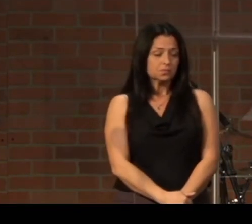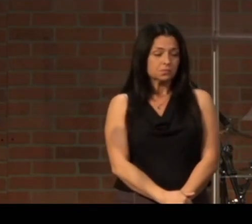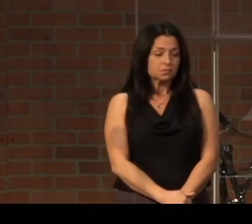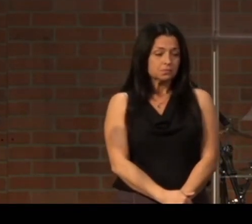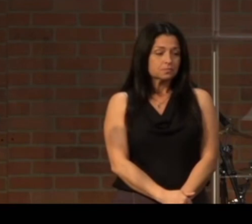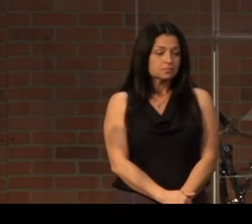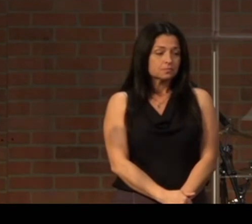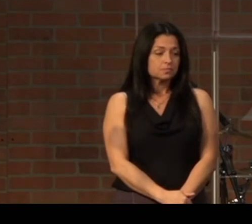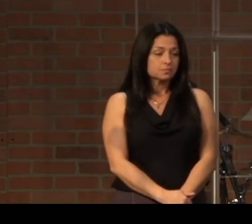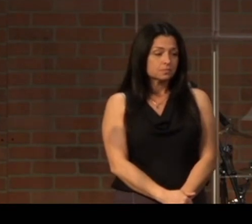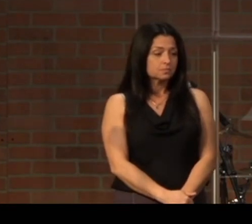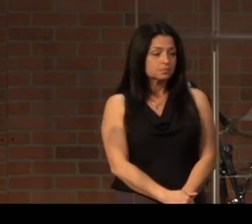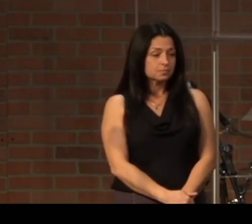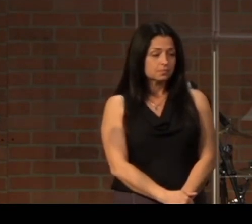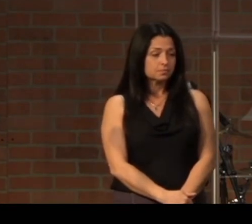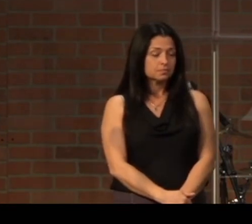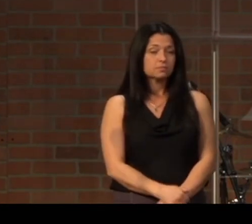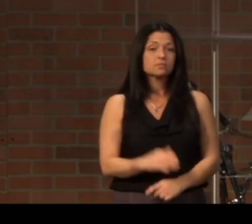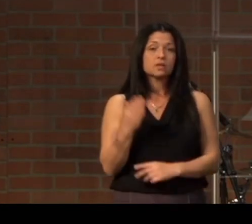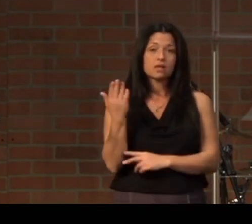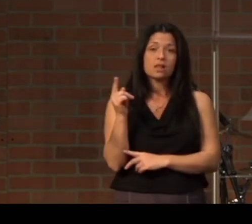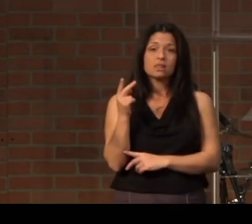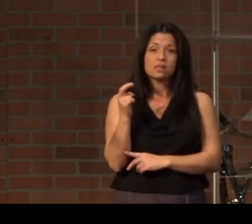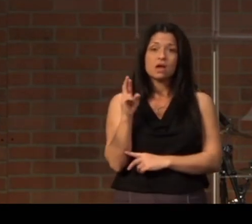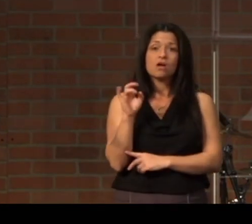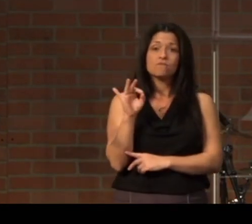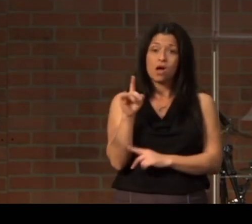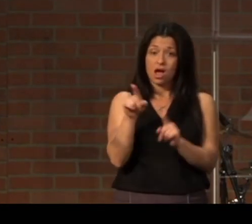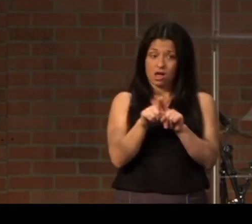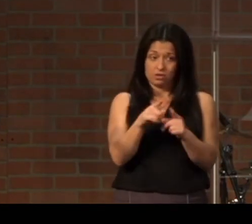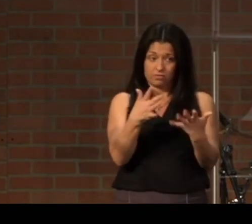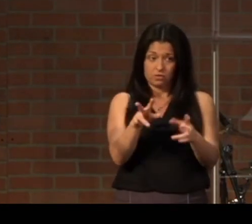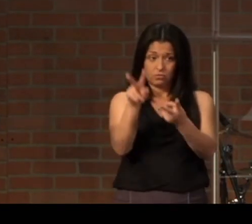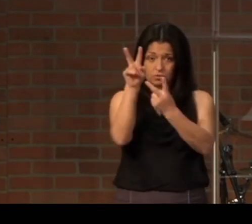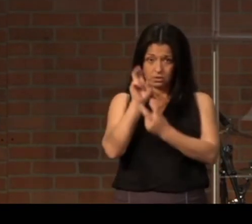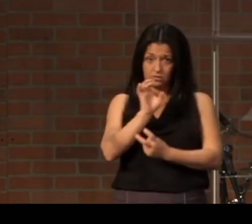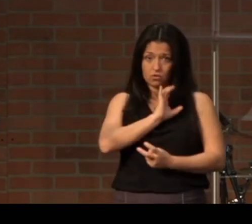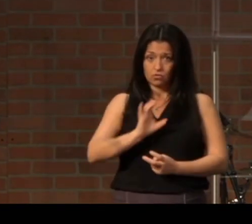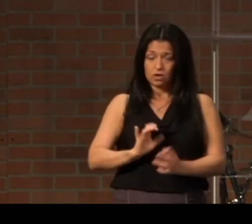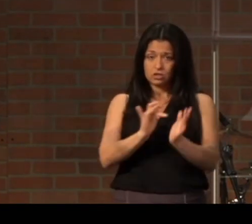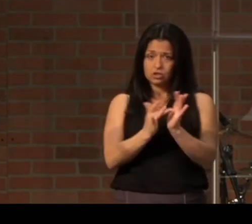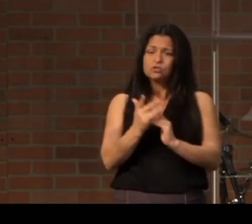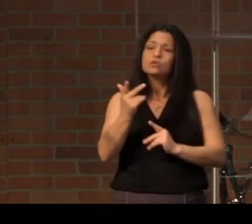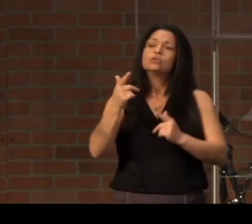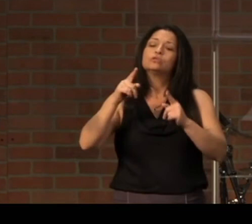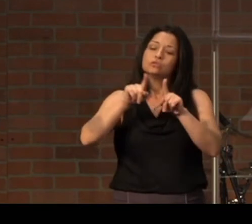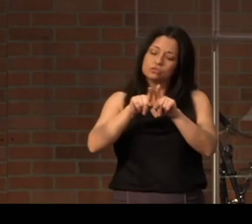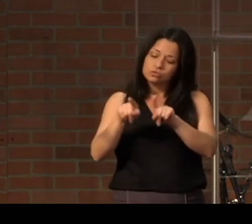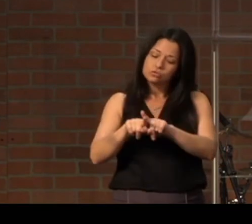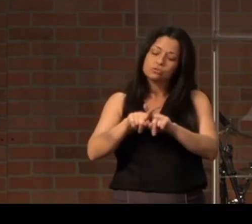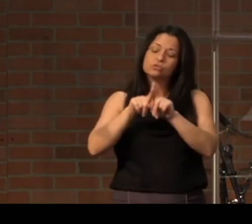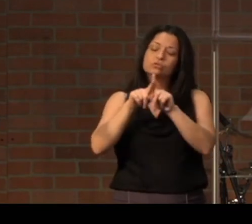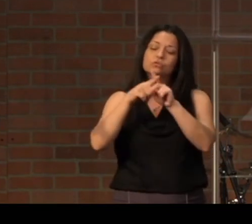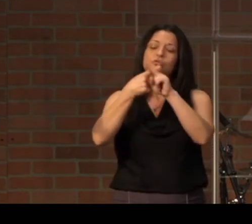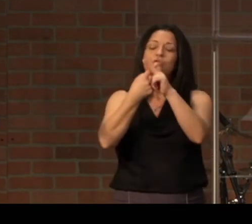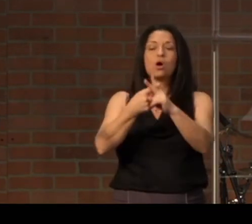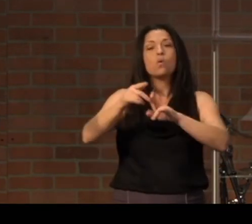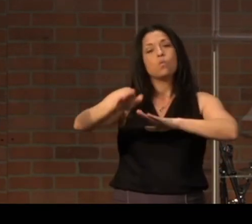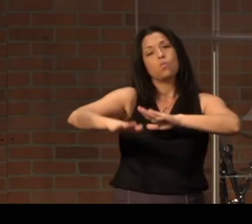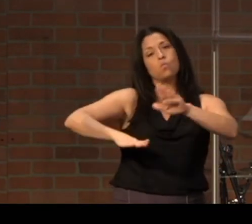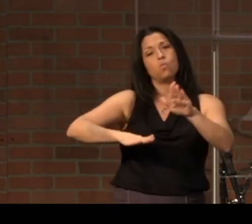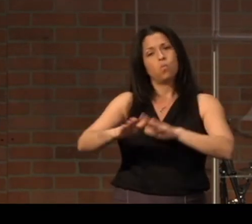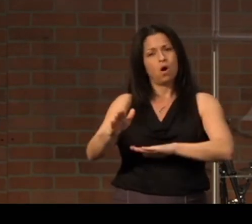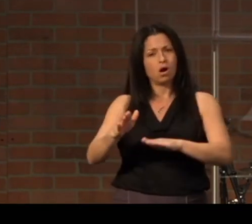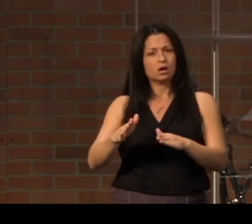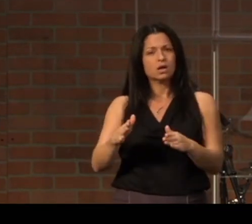Wow. Therefore, as you have received Christ Jesus the Lord, so walk in him. You began with the gospel. Keep preaching the gospel to